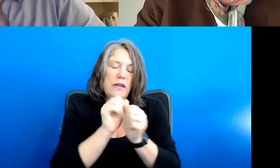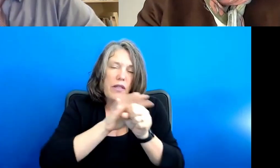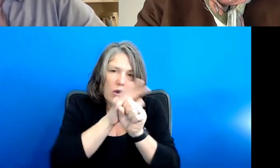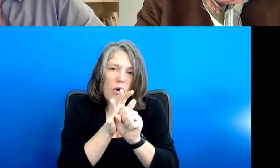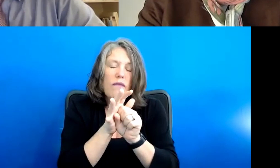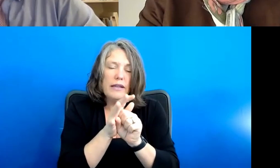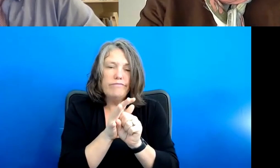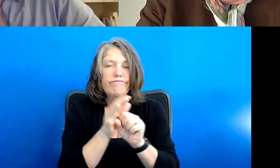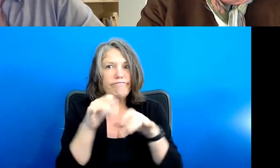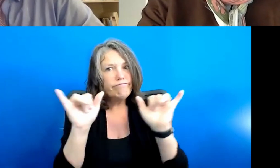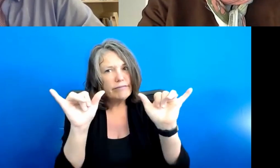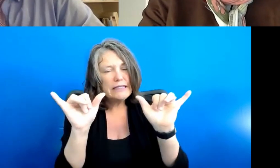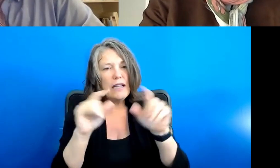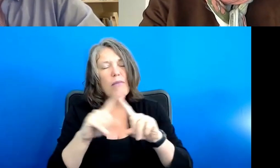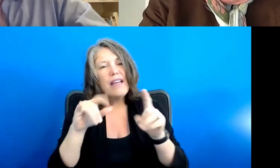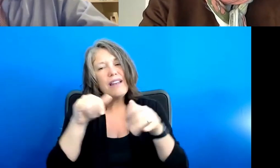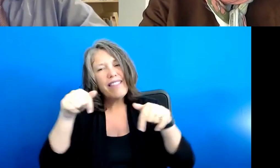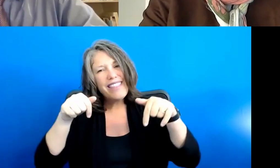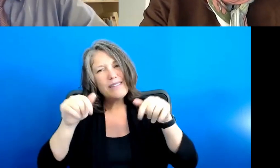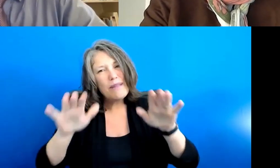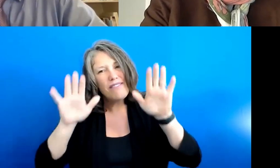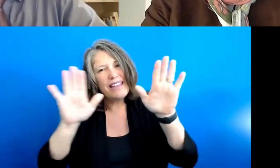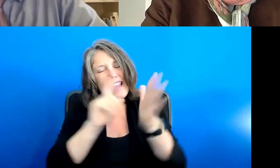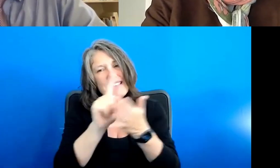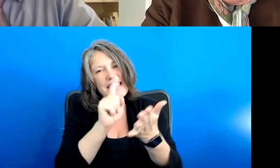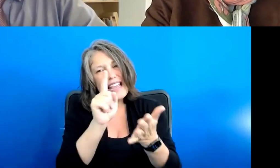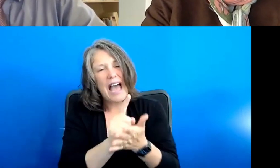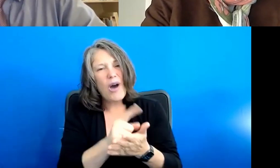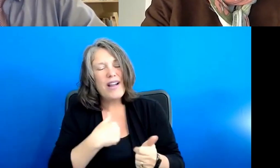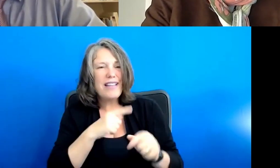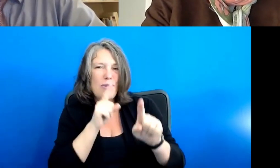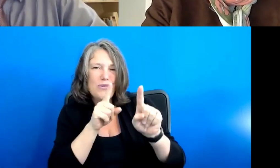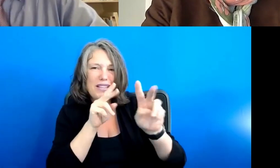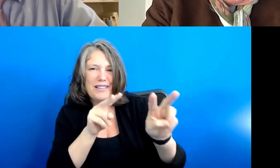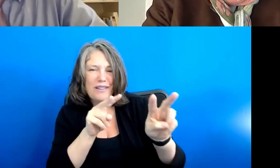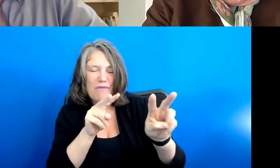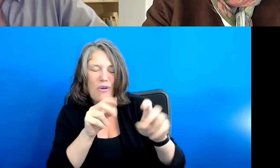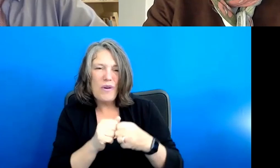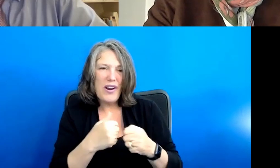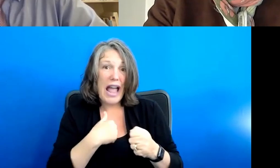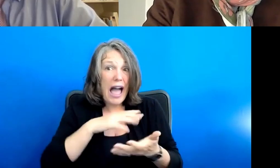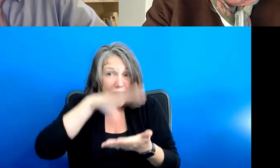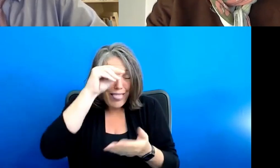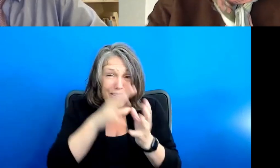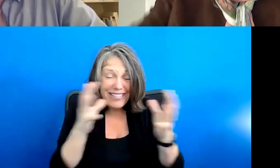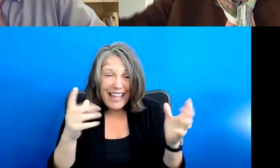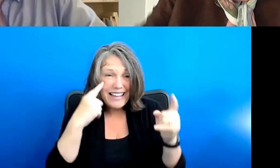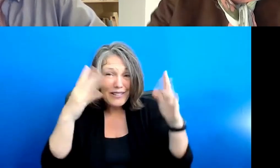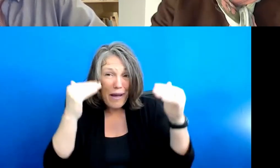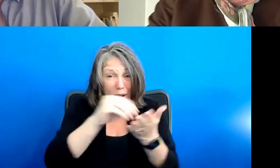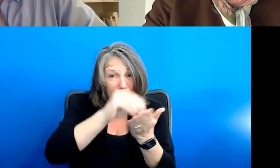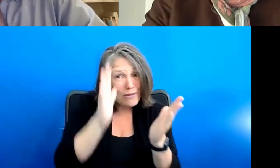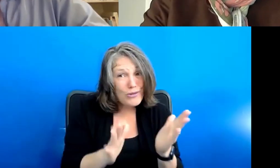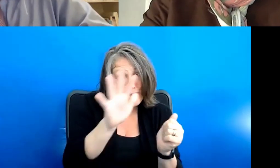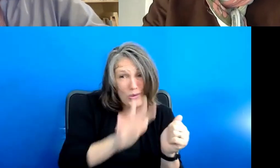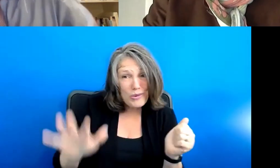way. But this has been a fantastic hour. I was really looking forward to this, and I learned a lot. So I hope our student